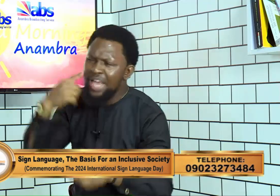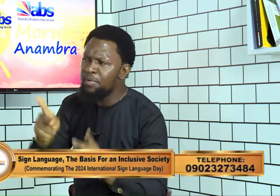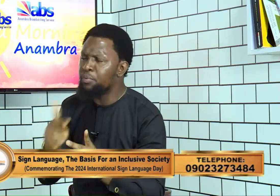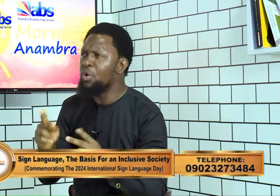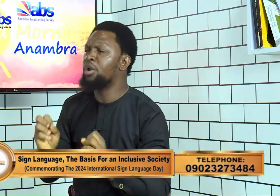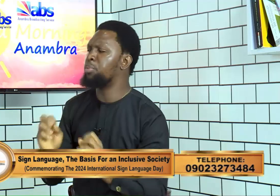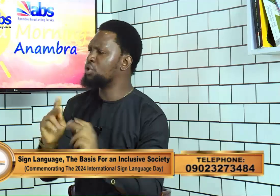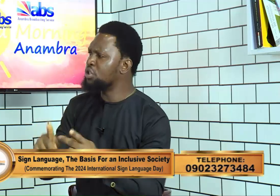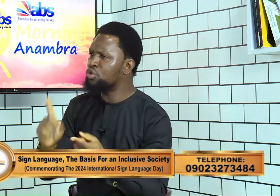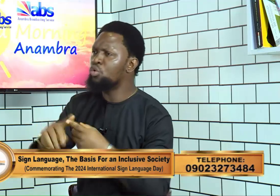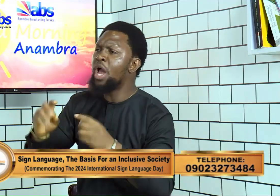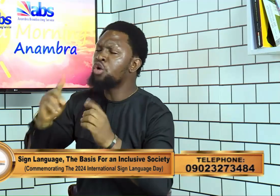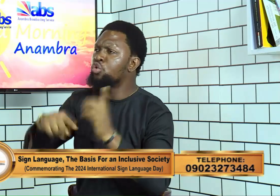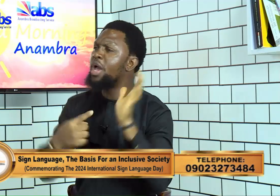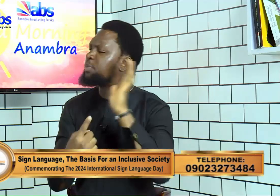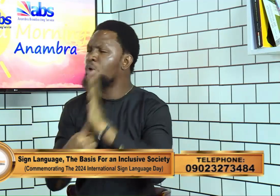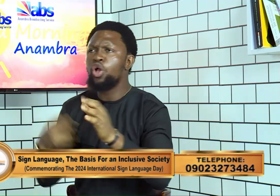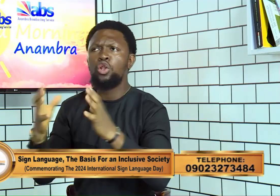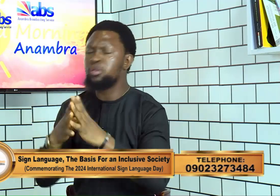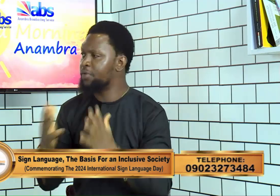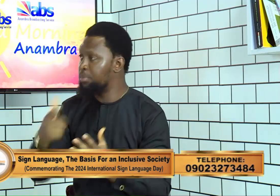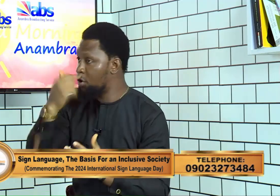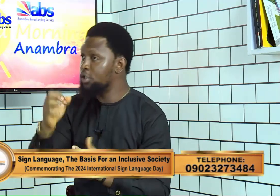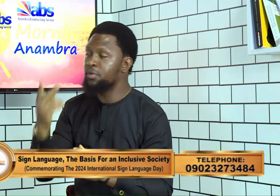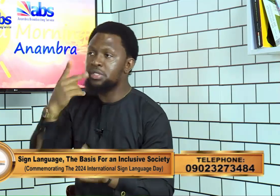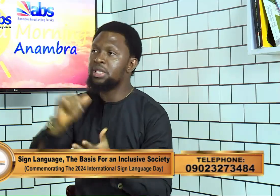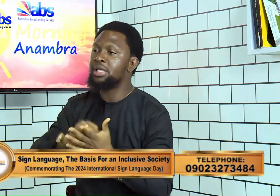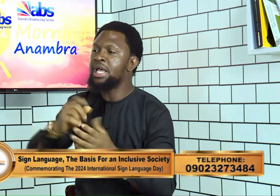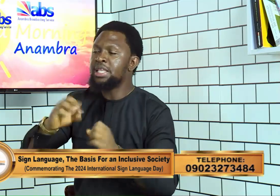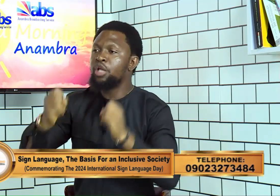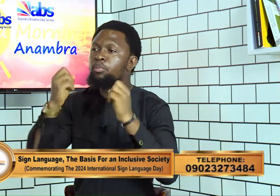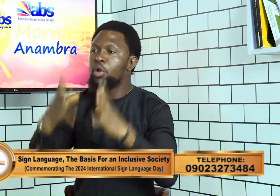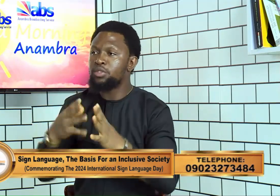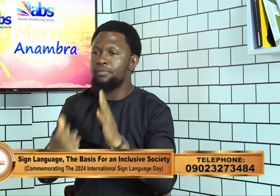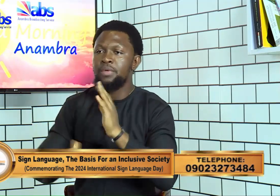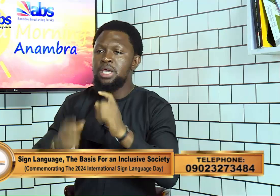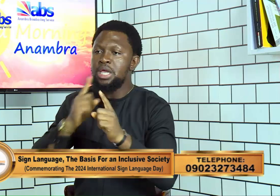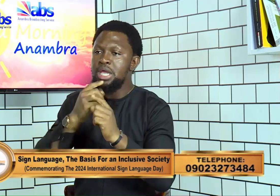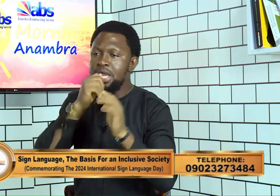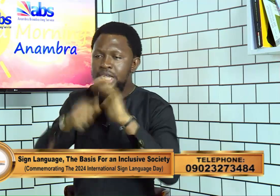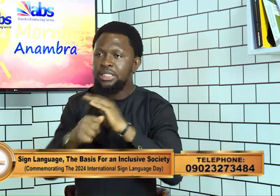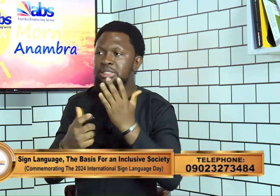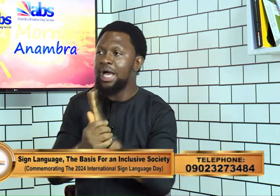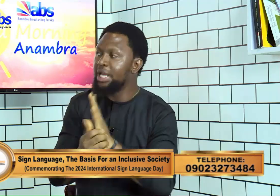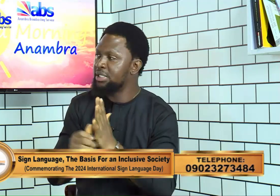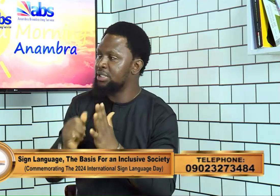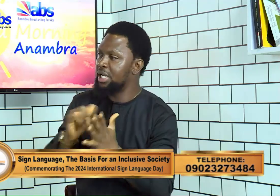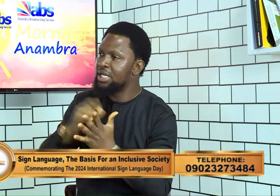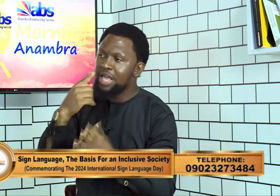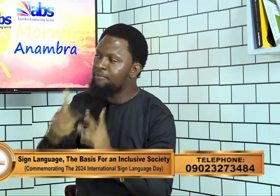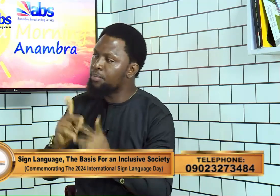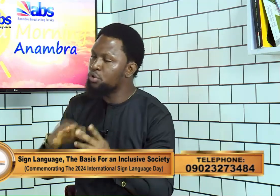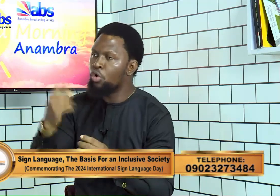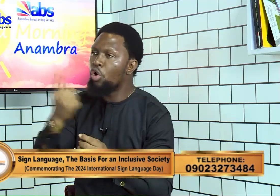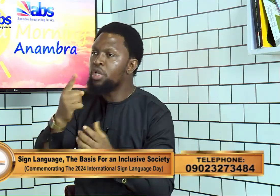the deaf people an opportunity to explore a lot of things, because you see that there are a lot of hidden talents in